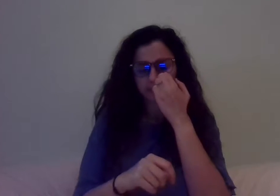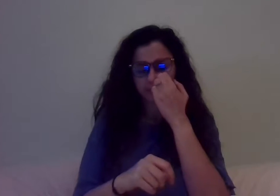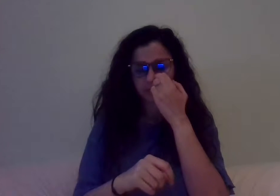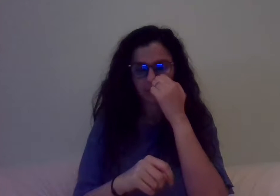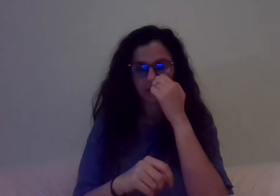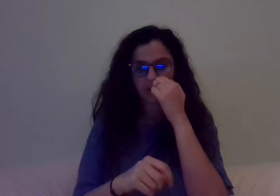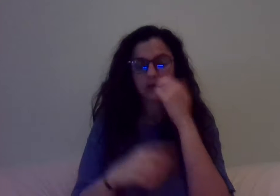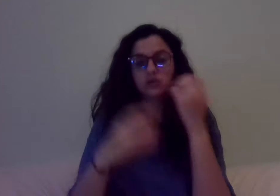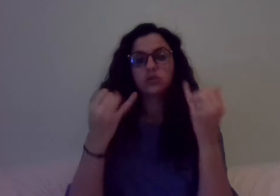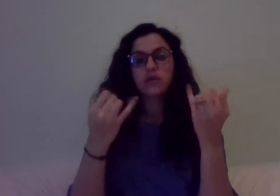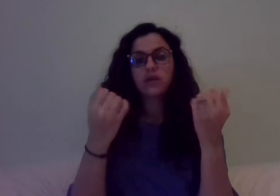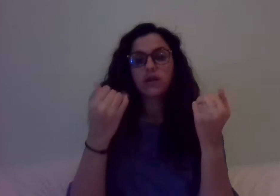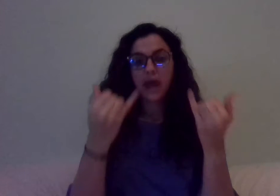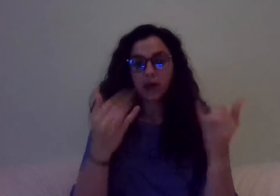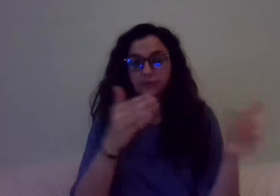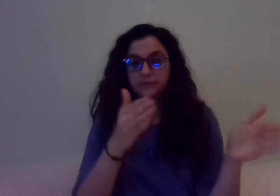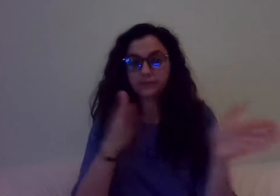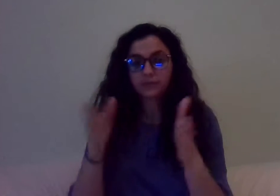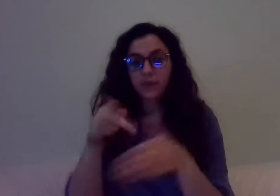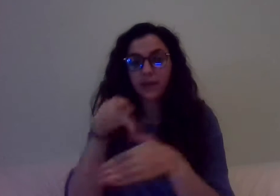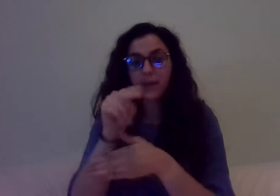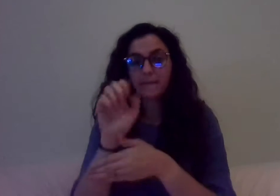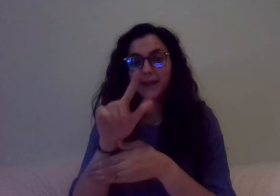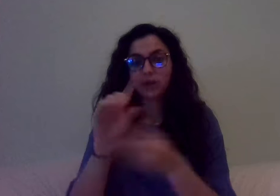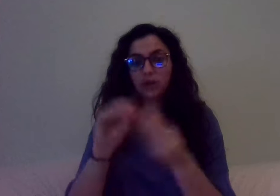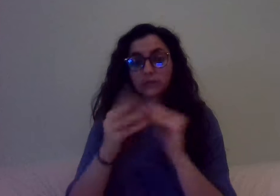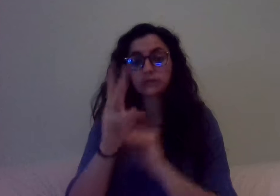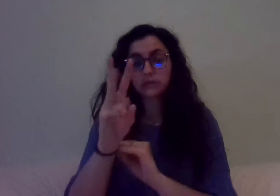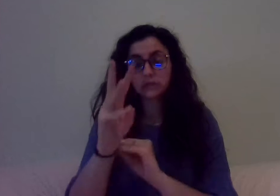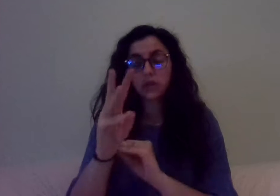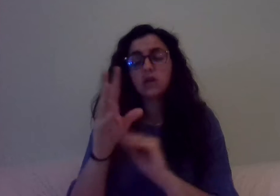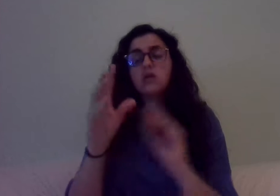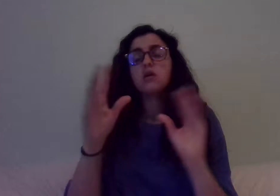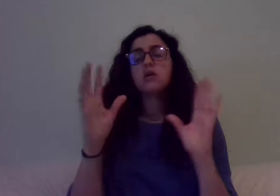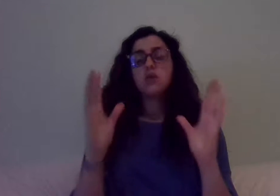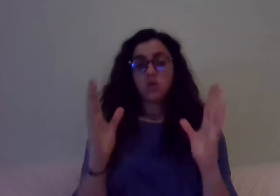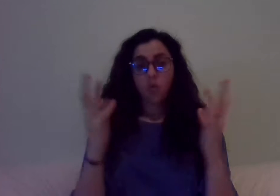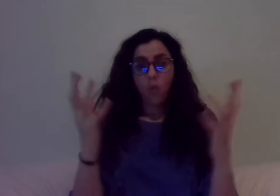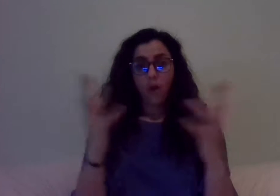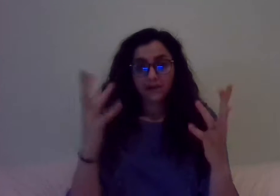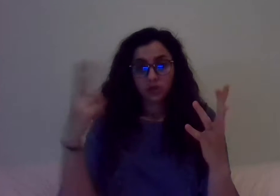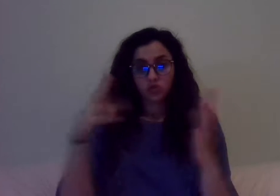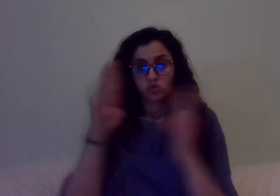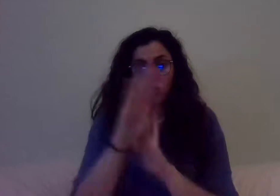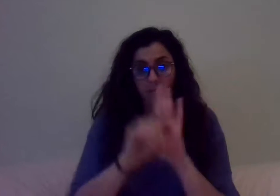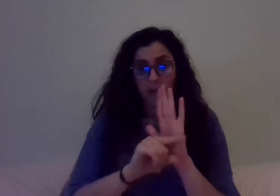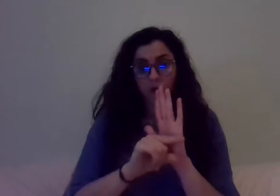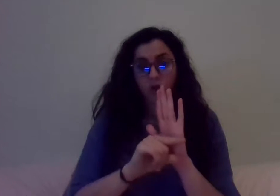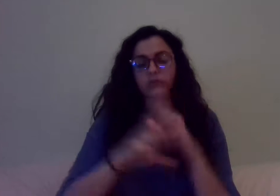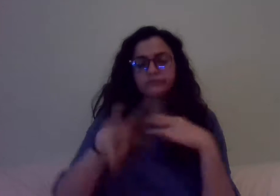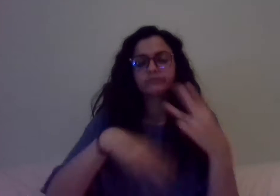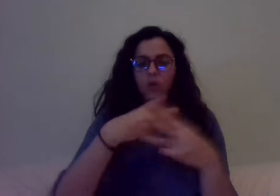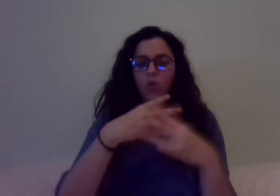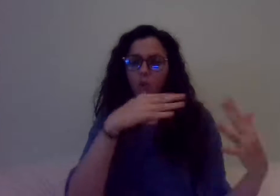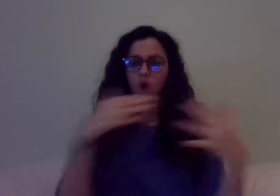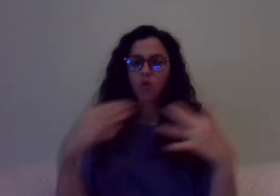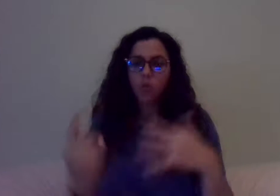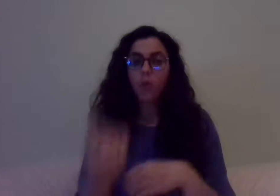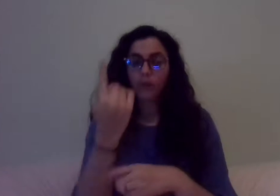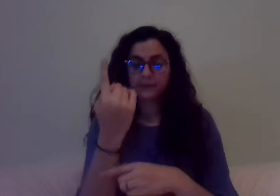this migration? Well, primarily World War I has a major impact into why there was such